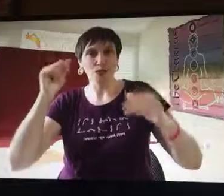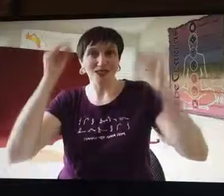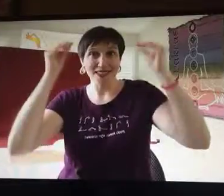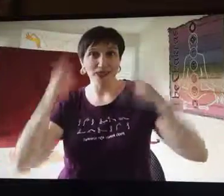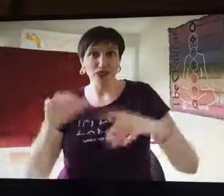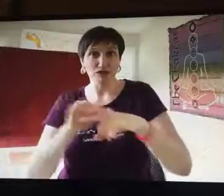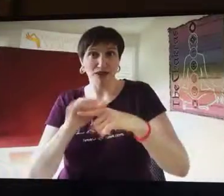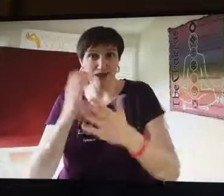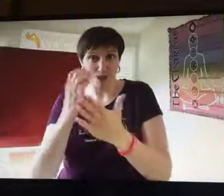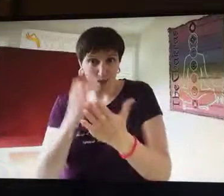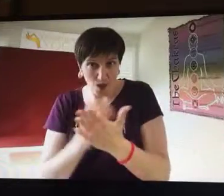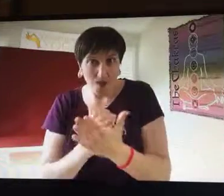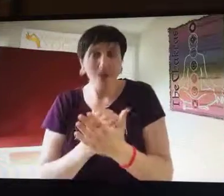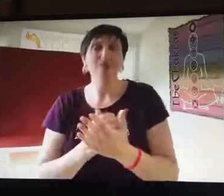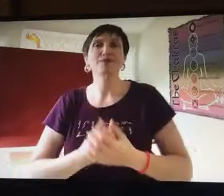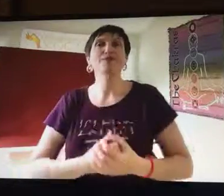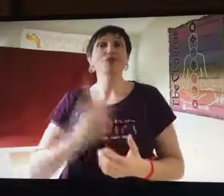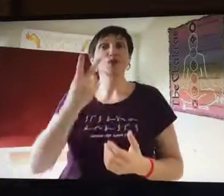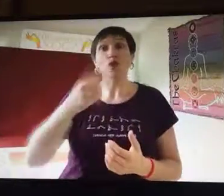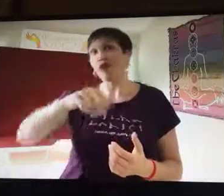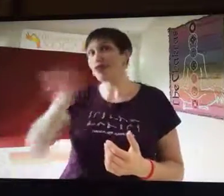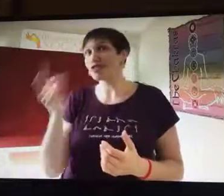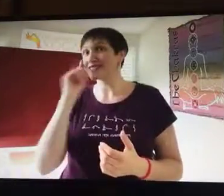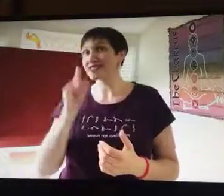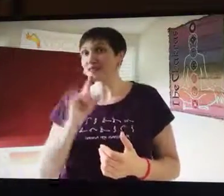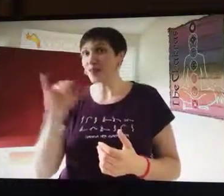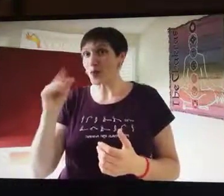at this convention of advanced yoga instructors.